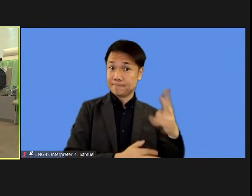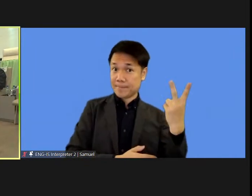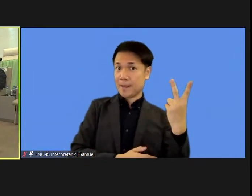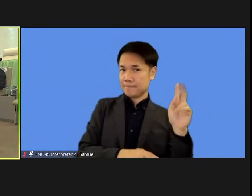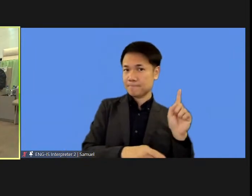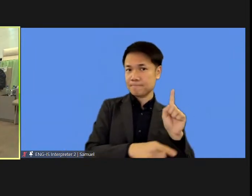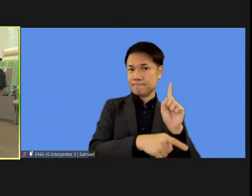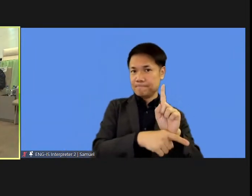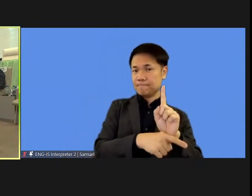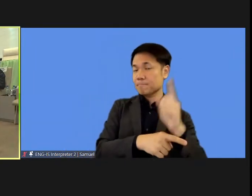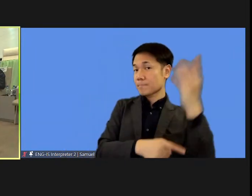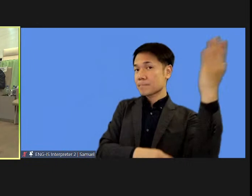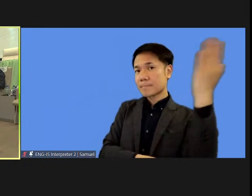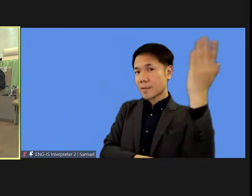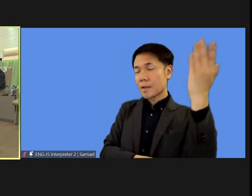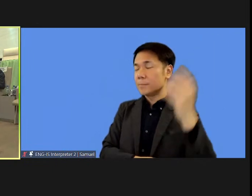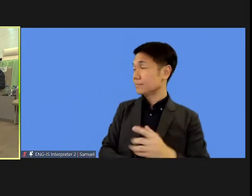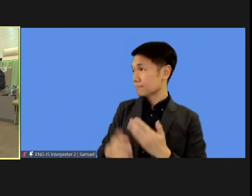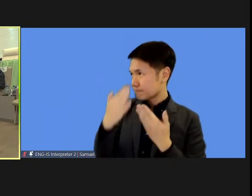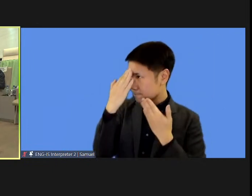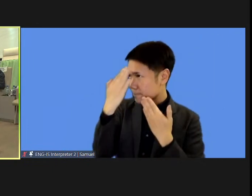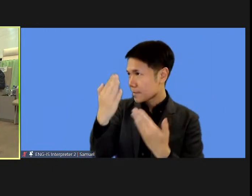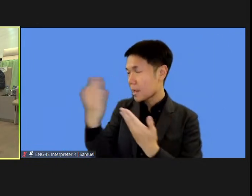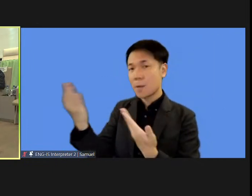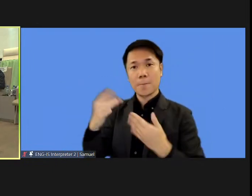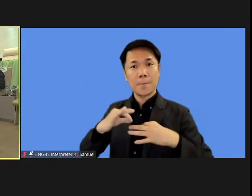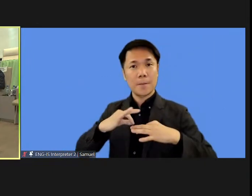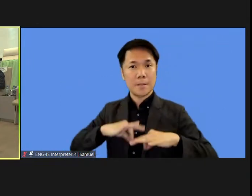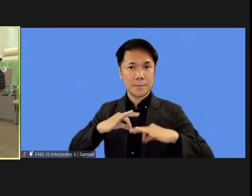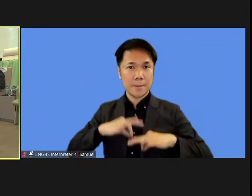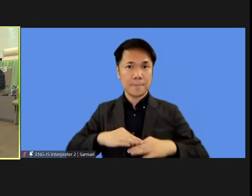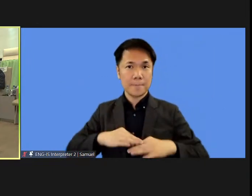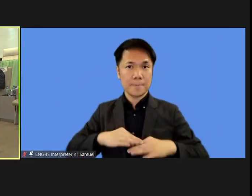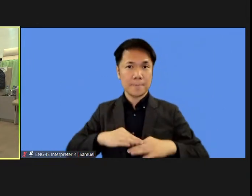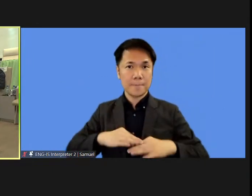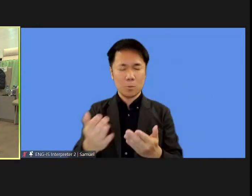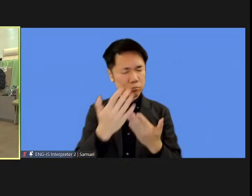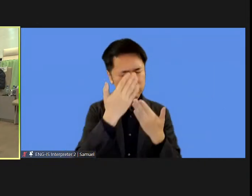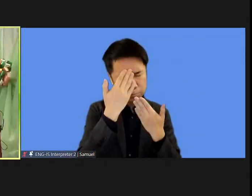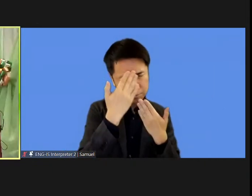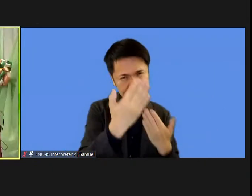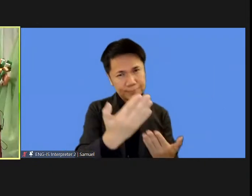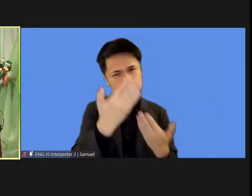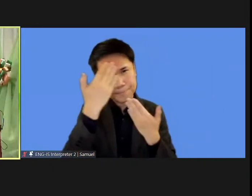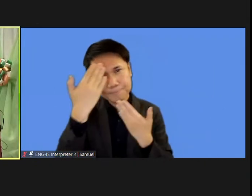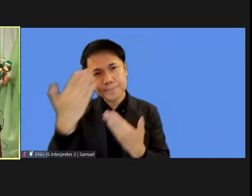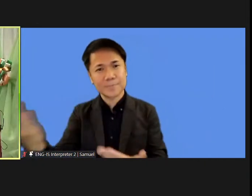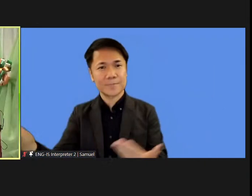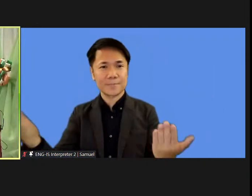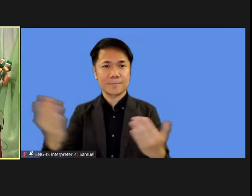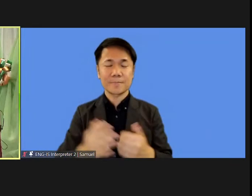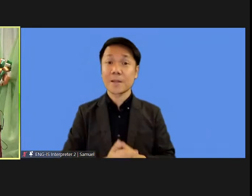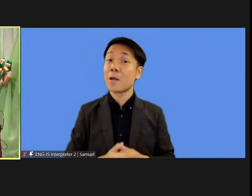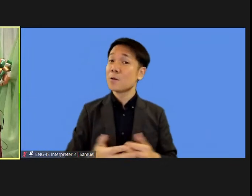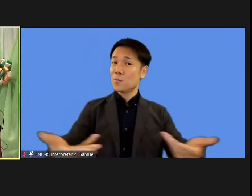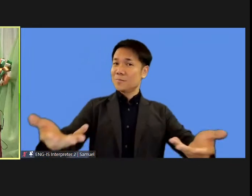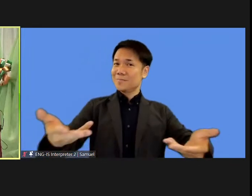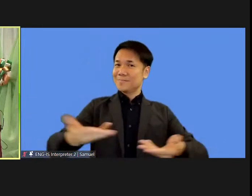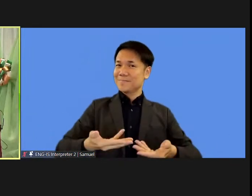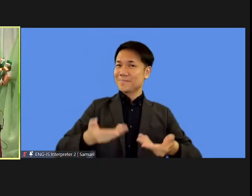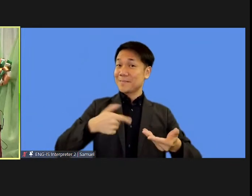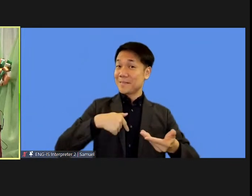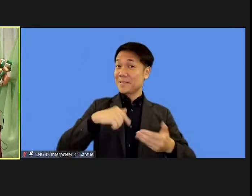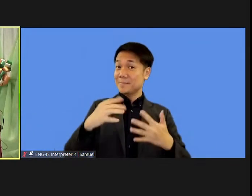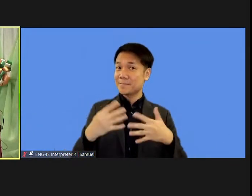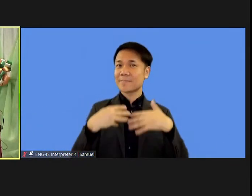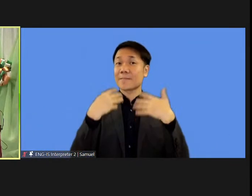the Honorable Minister, distinguished panelists, delegates to the 9th session of the African